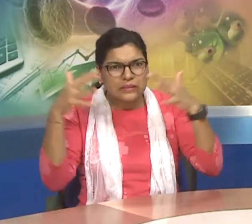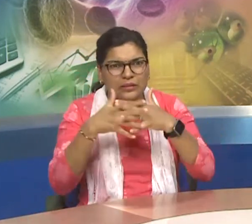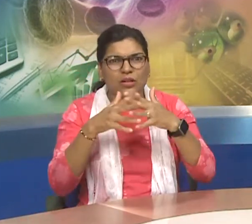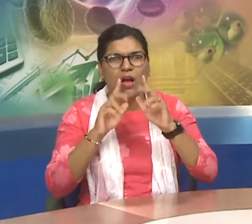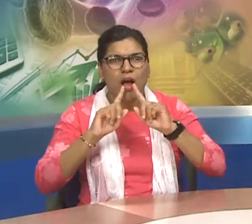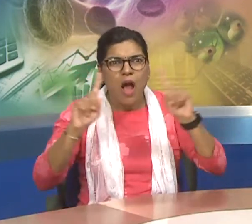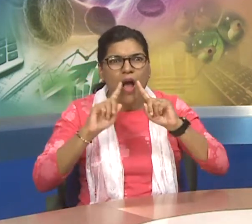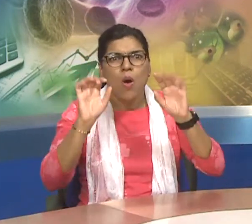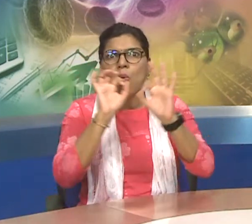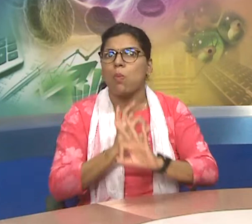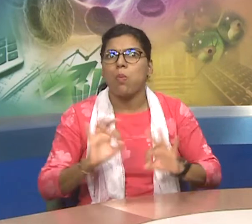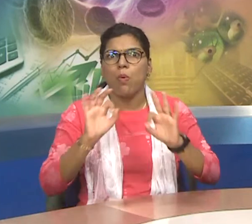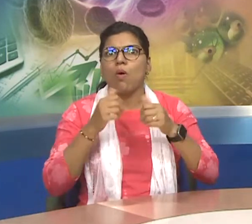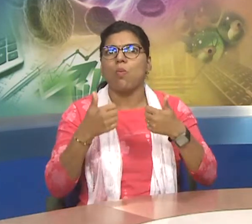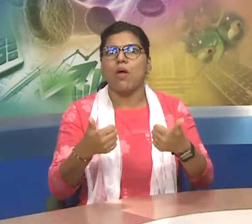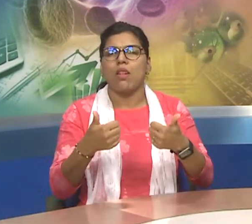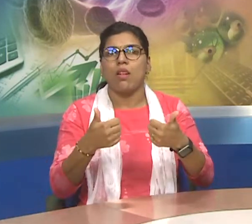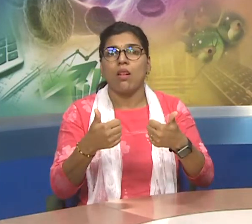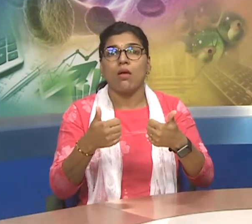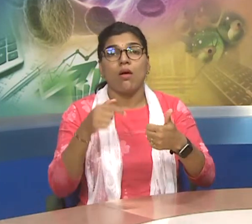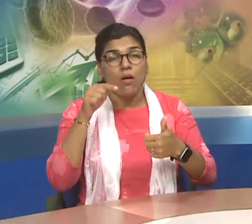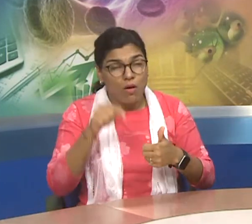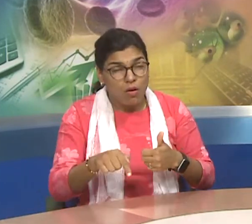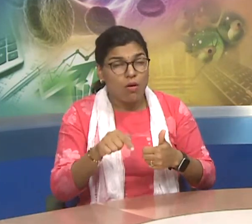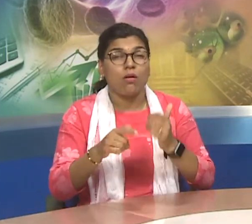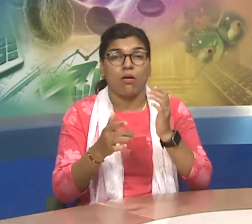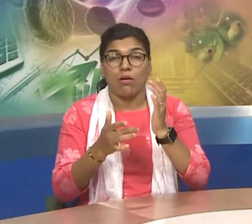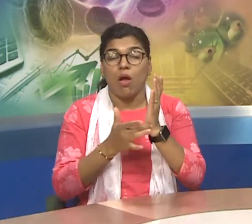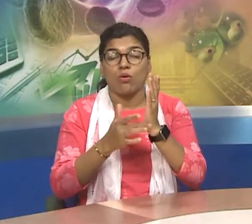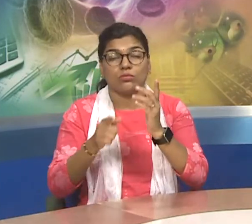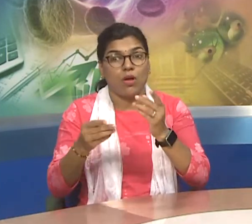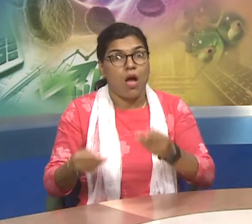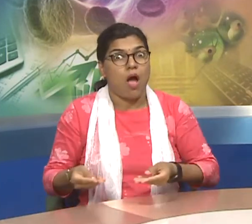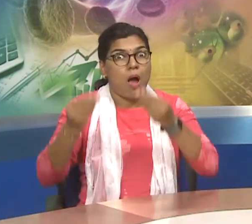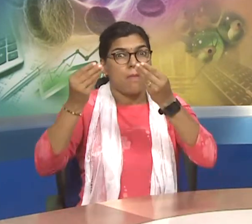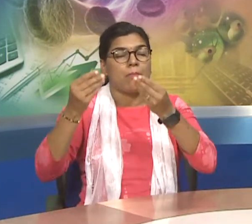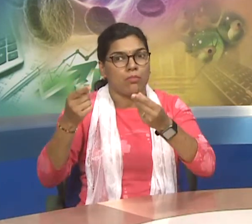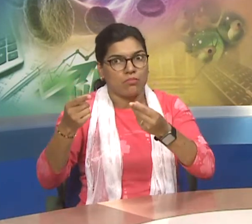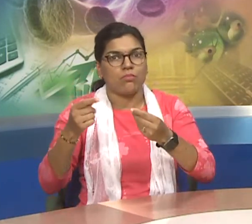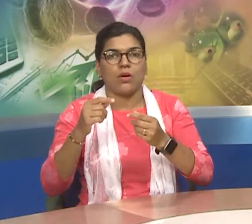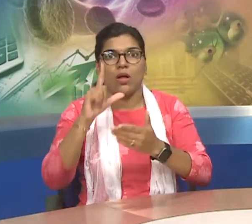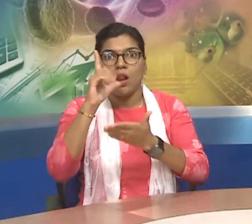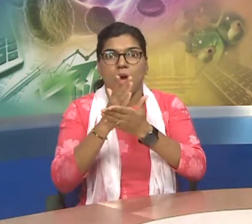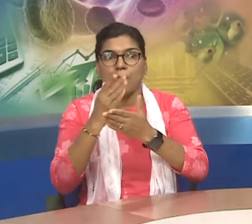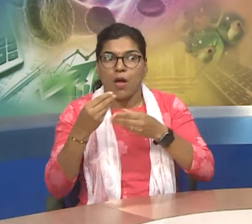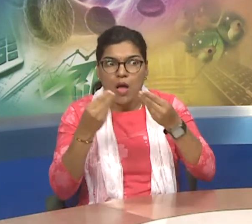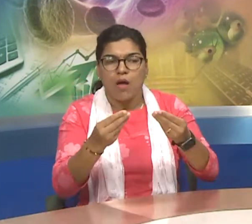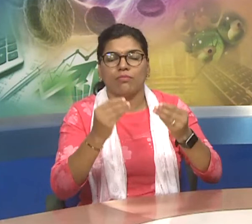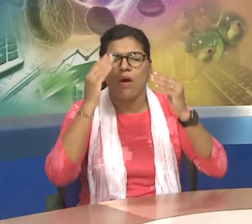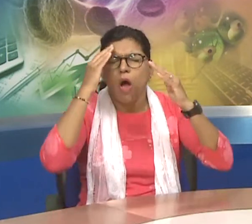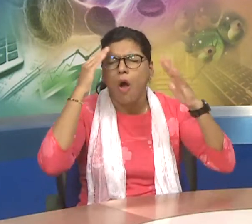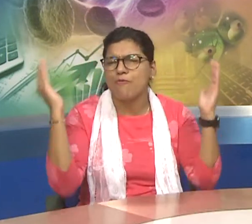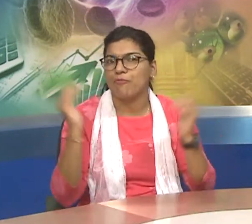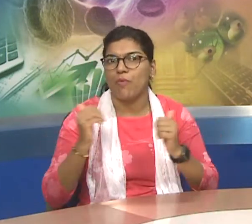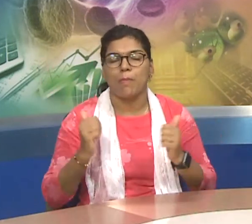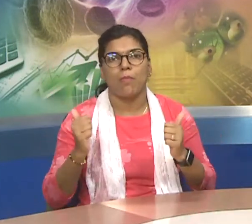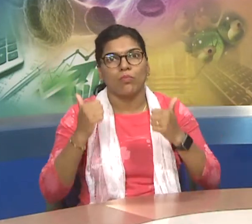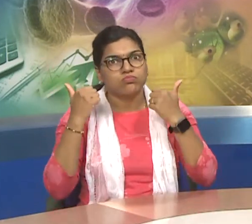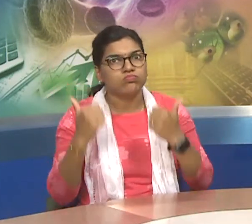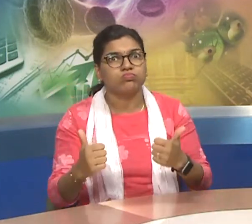desktop computers, in our laptop. So it has changed our life,